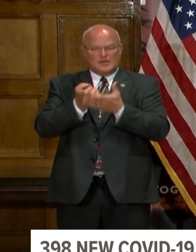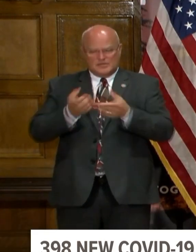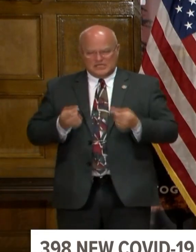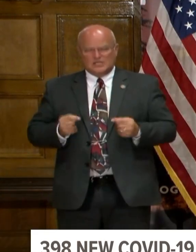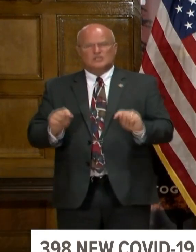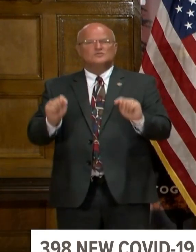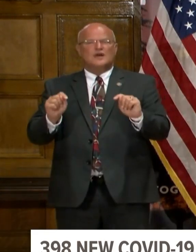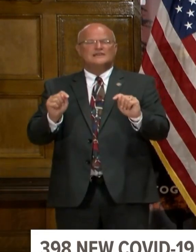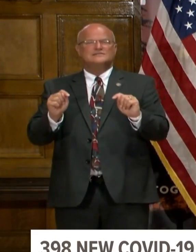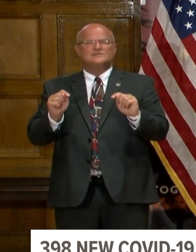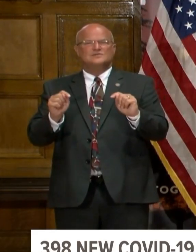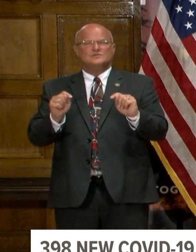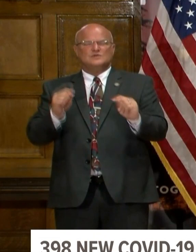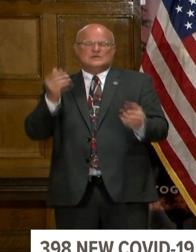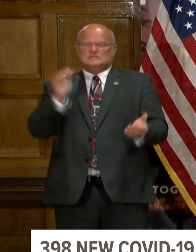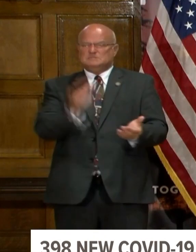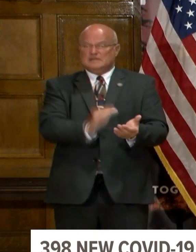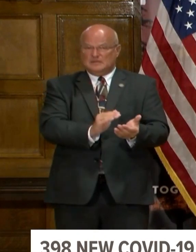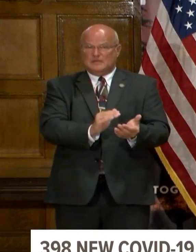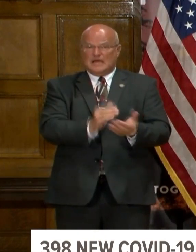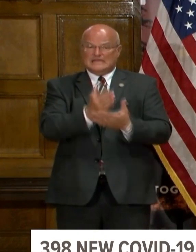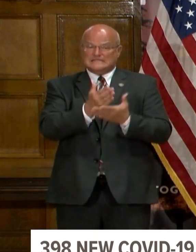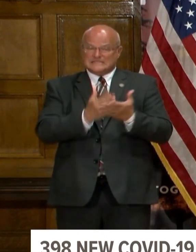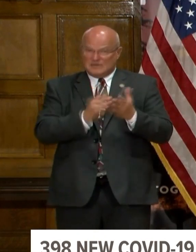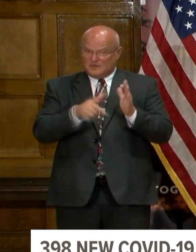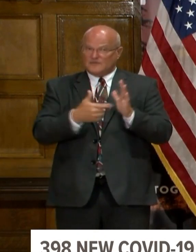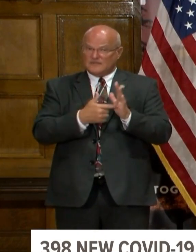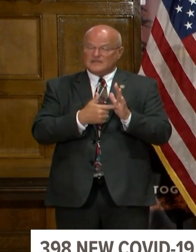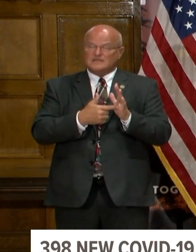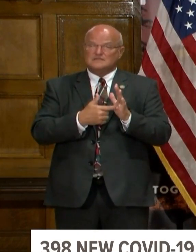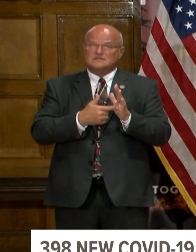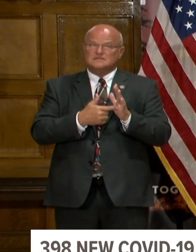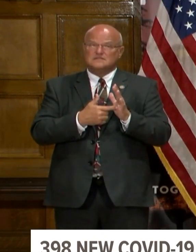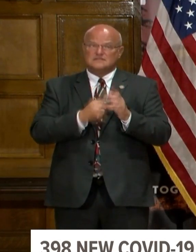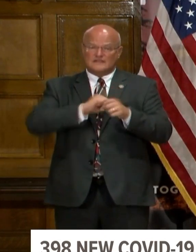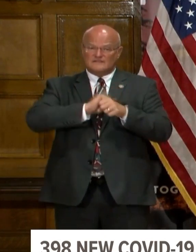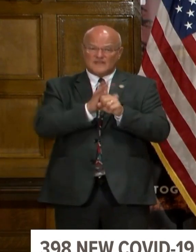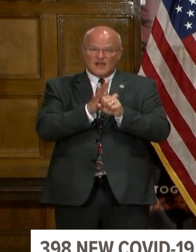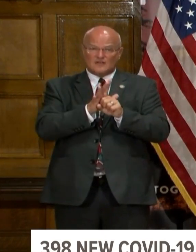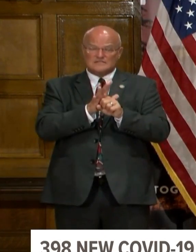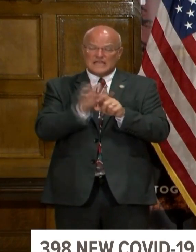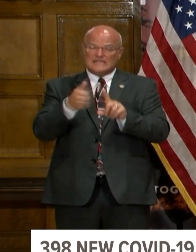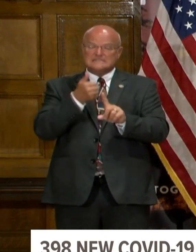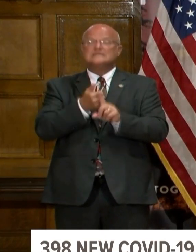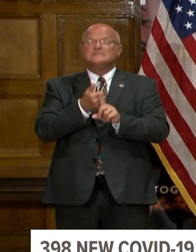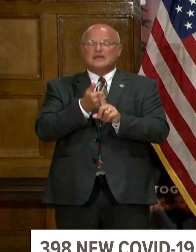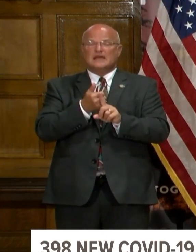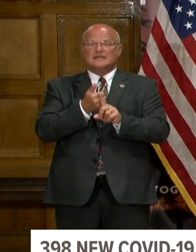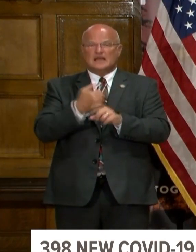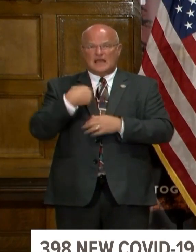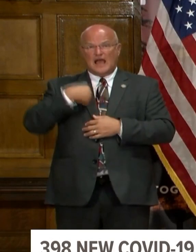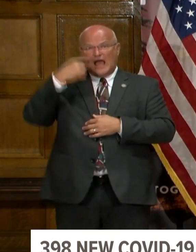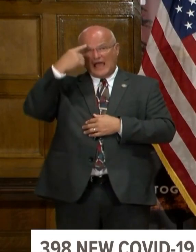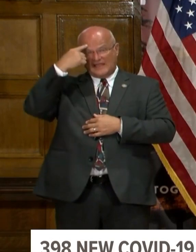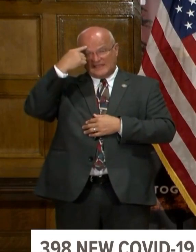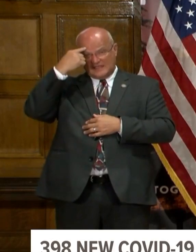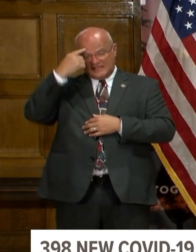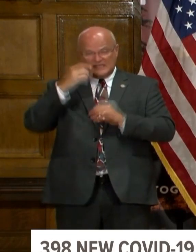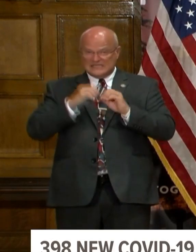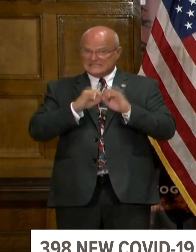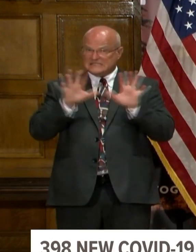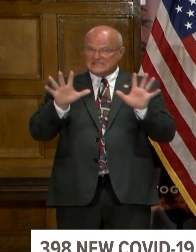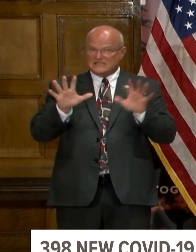tried to minimize some of this virus and its impact. I think that's clear, not